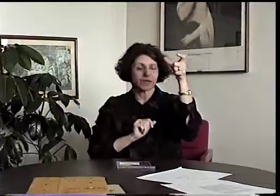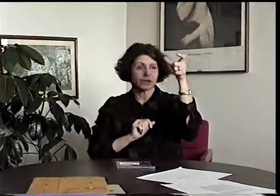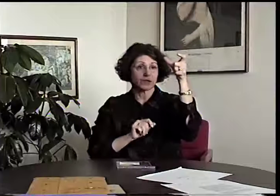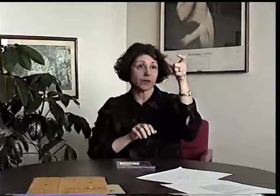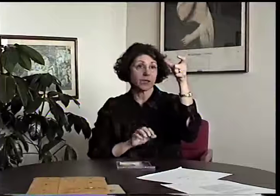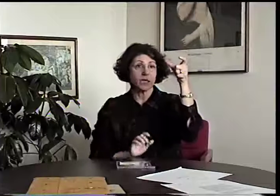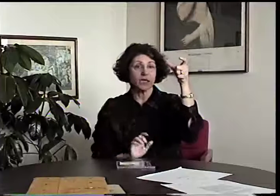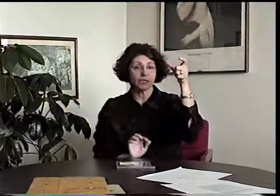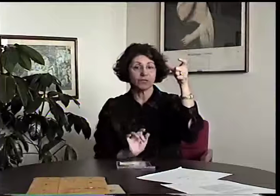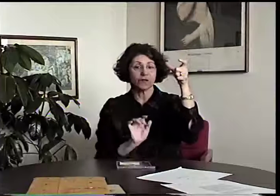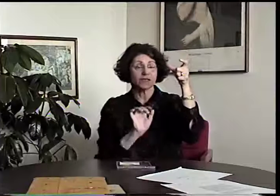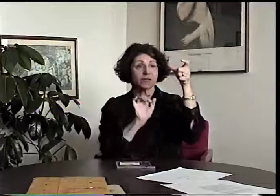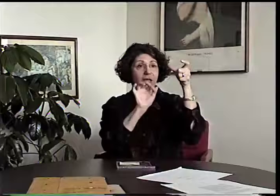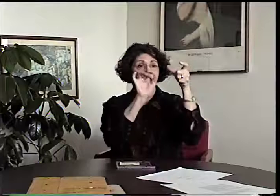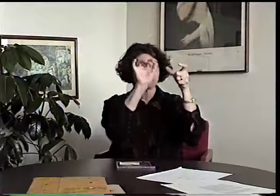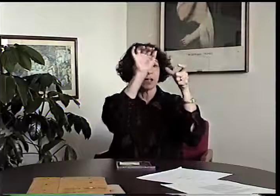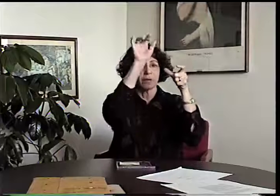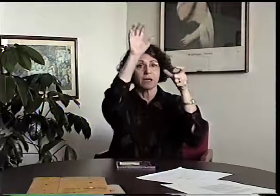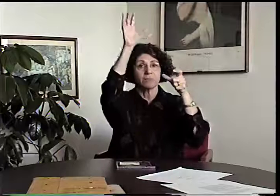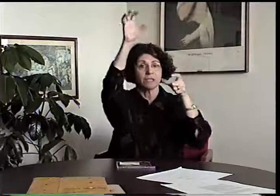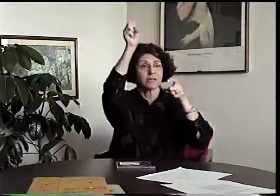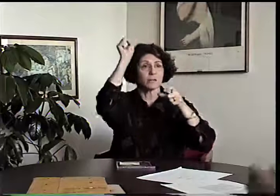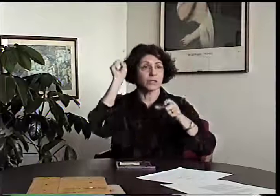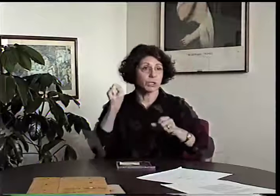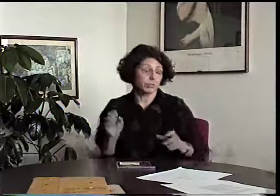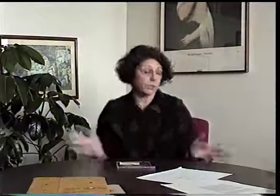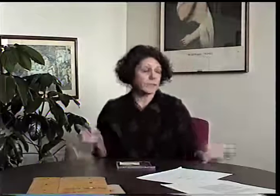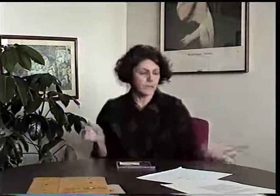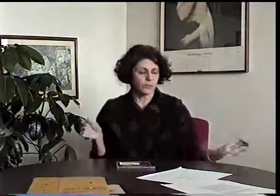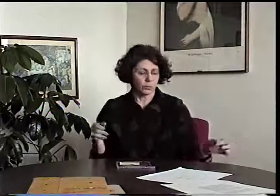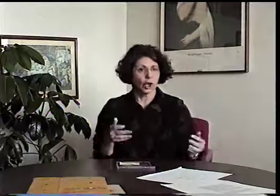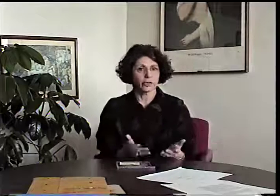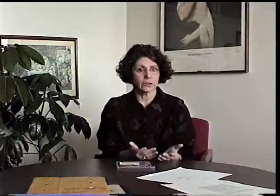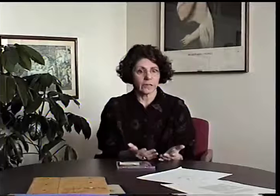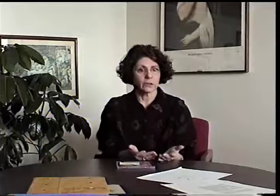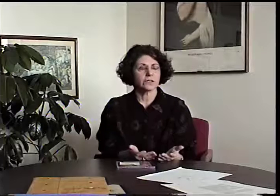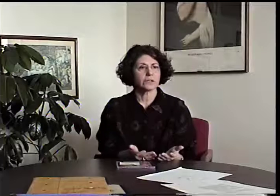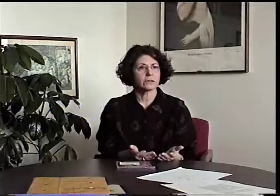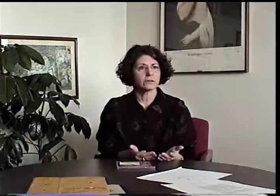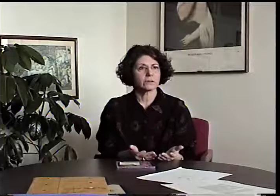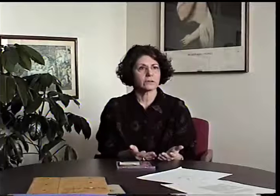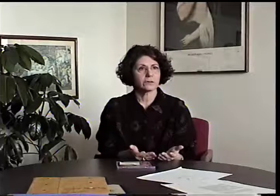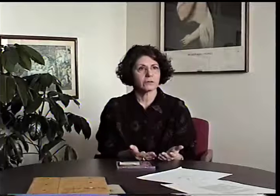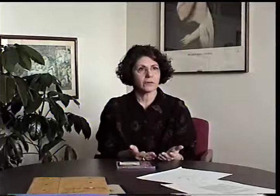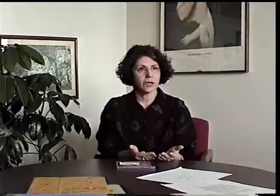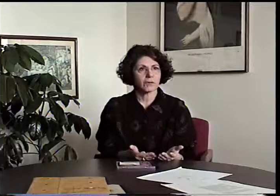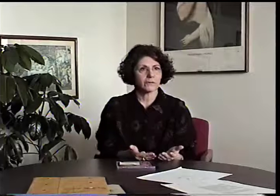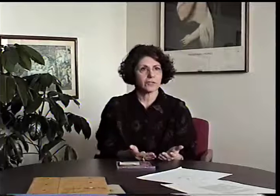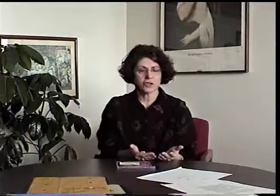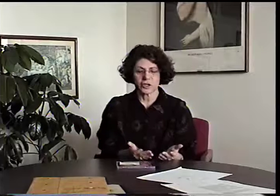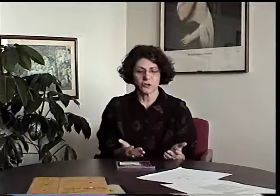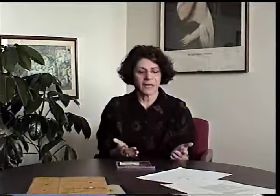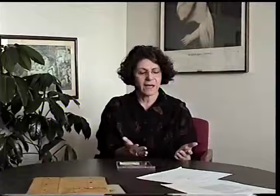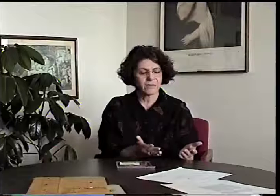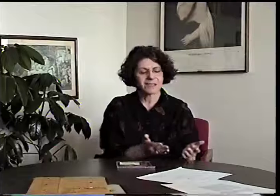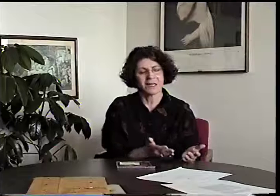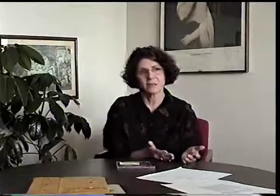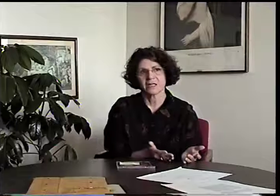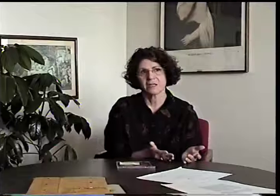Sylvester and Tweety, that Sylvester the cat is climbing up to get the bird. You learn the language. Okay? It's just like you can have the same